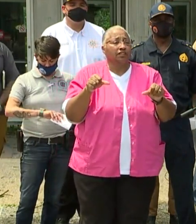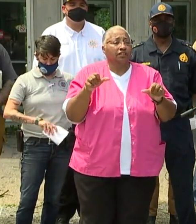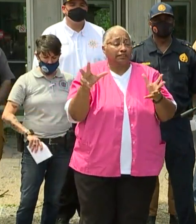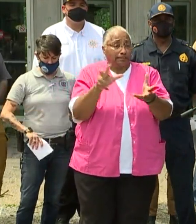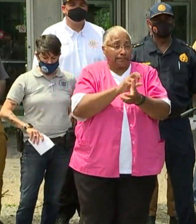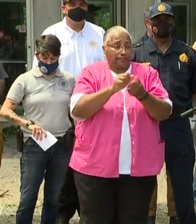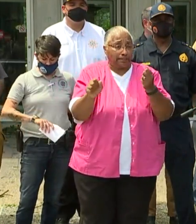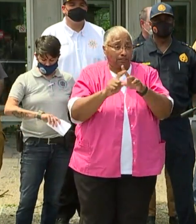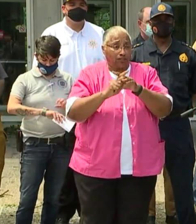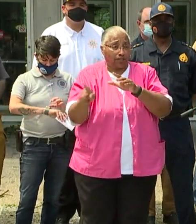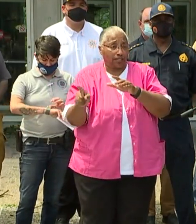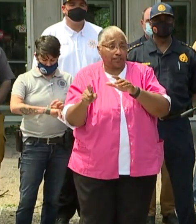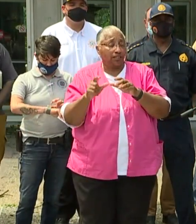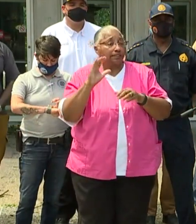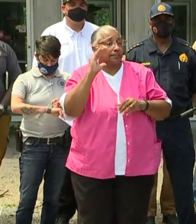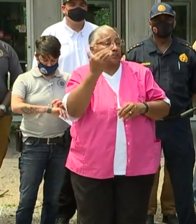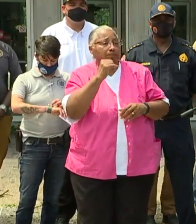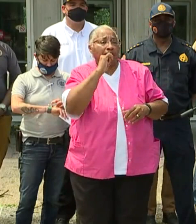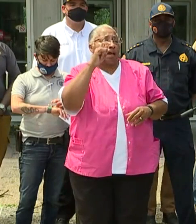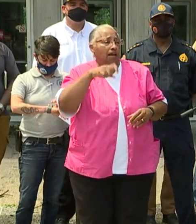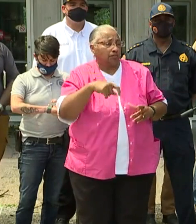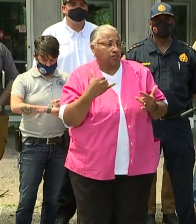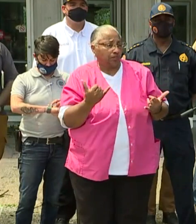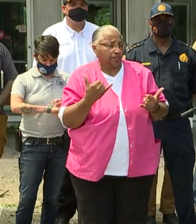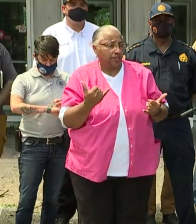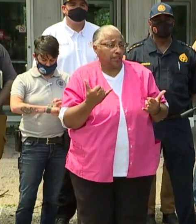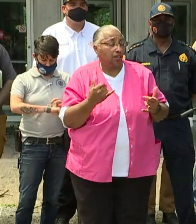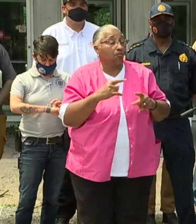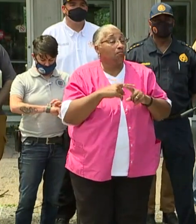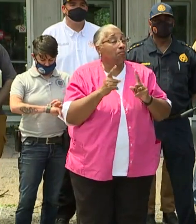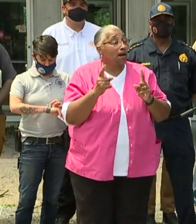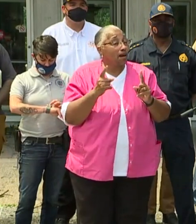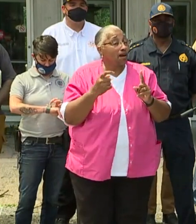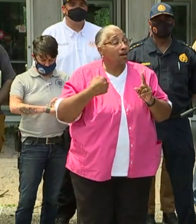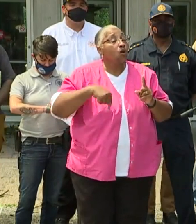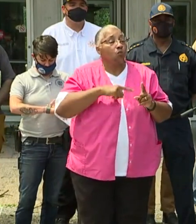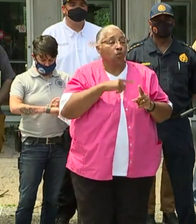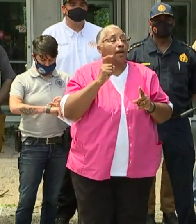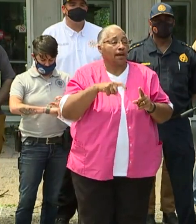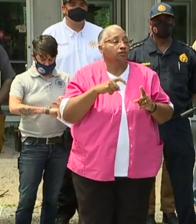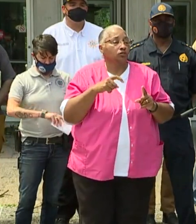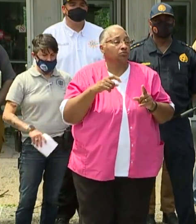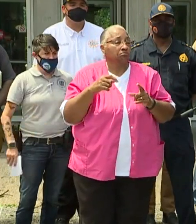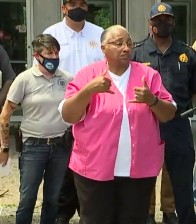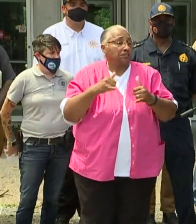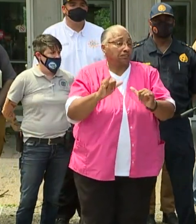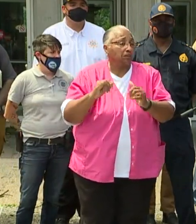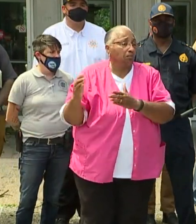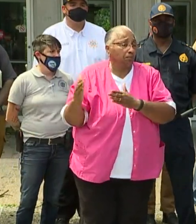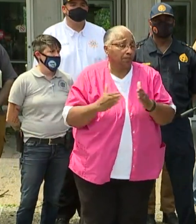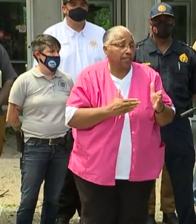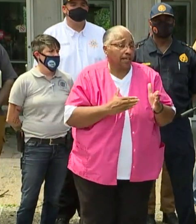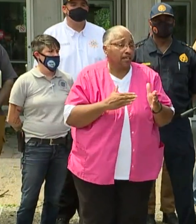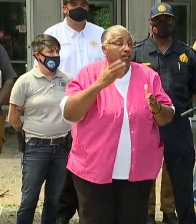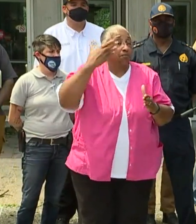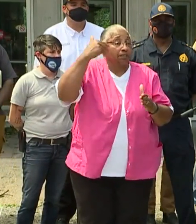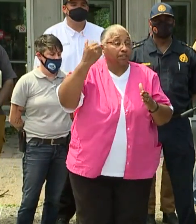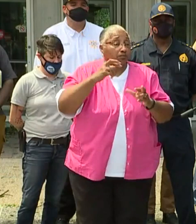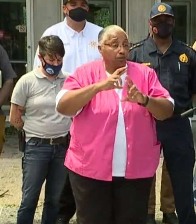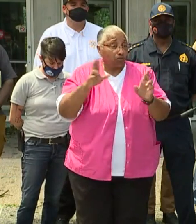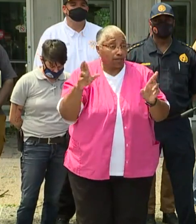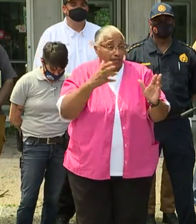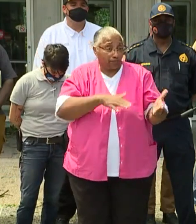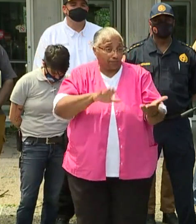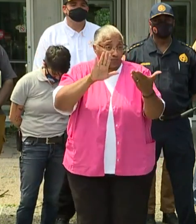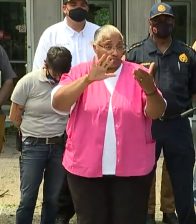something that we have to do at this time. But we had to make sure we planned accordingly to therefore face the challenges in order